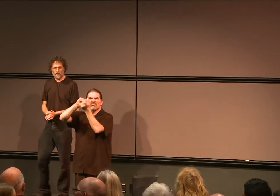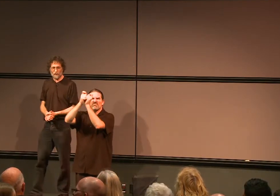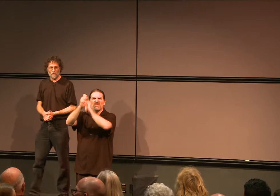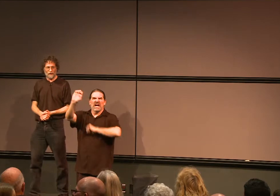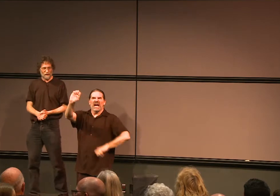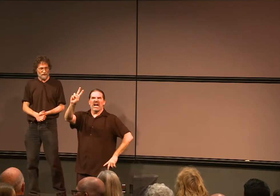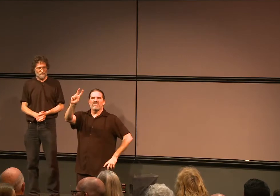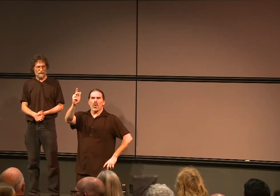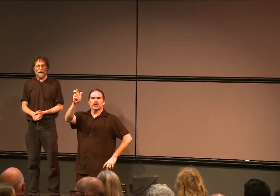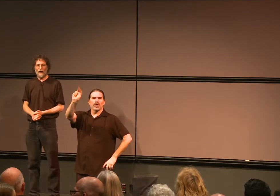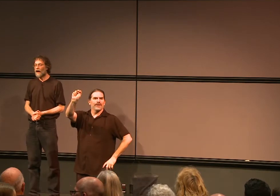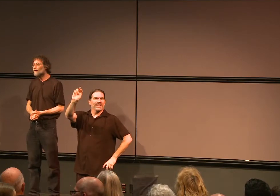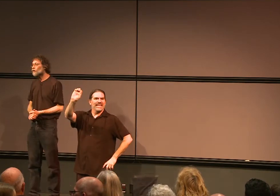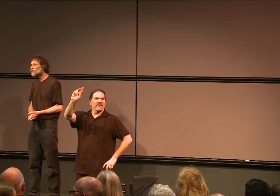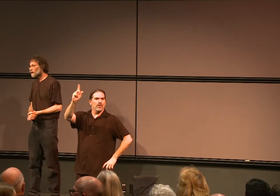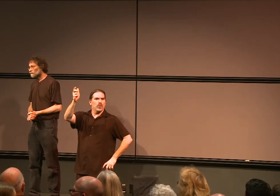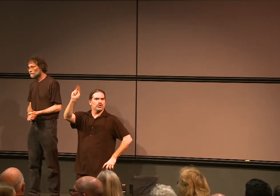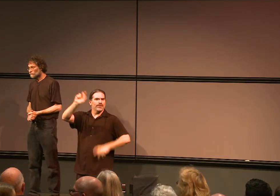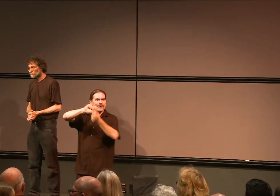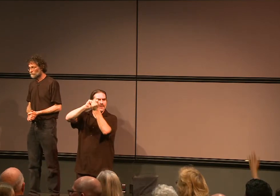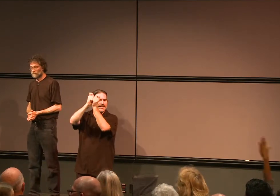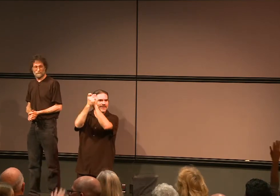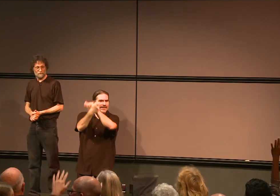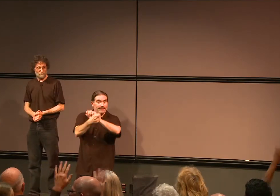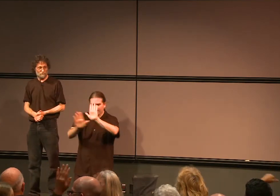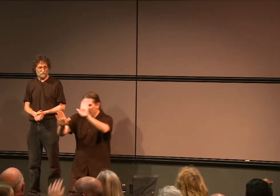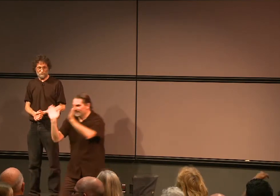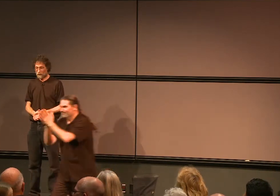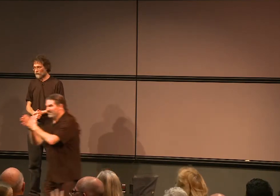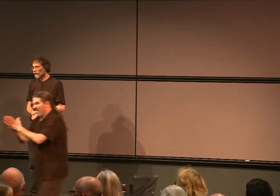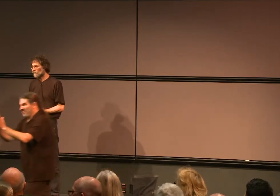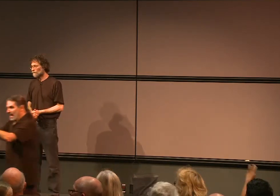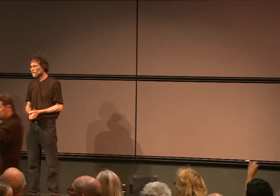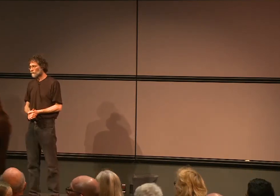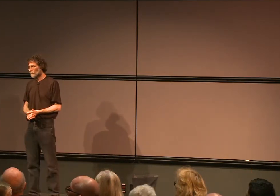do is evolution. Okay?